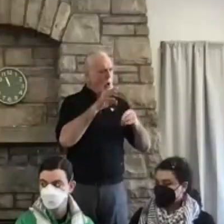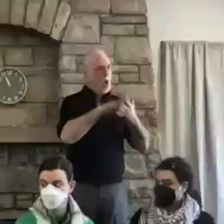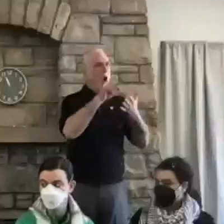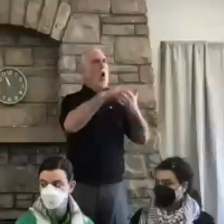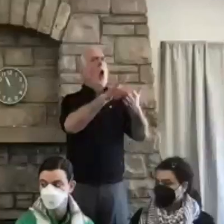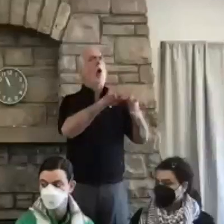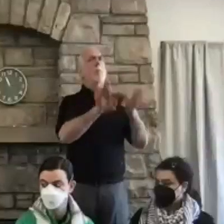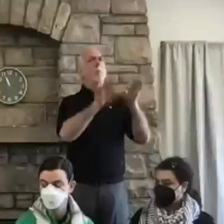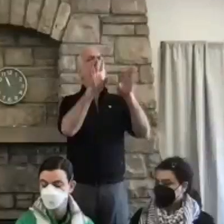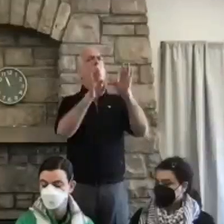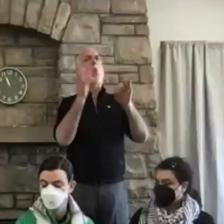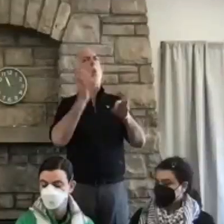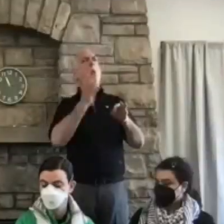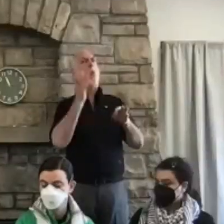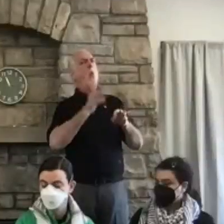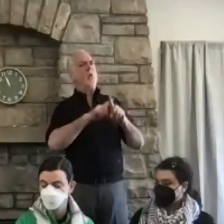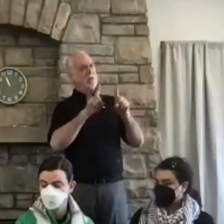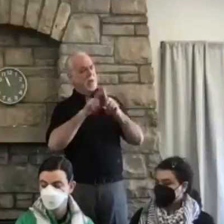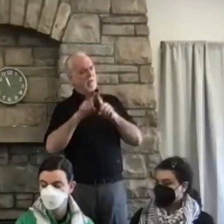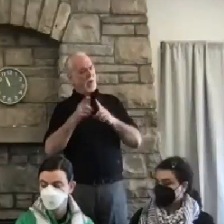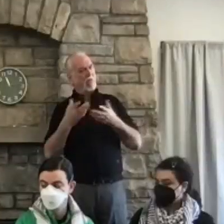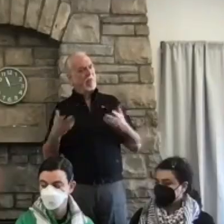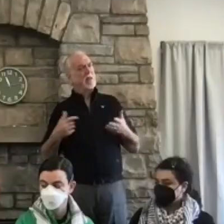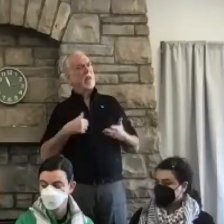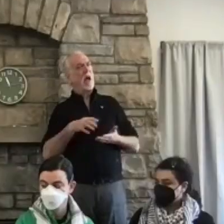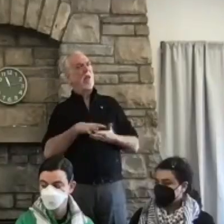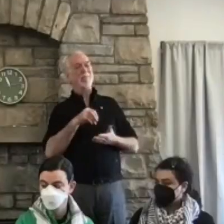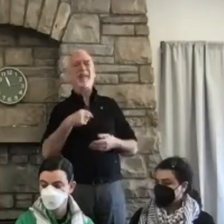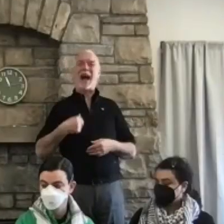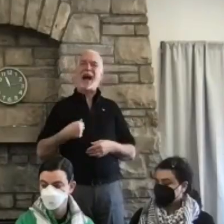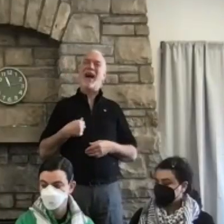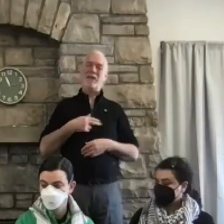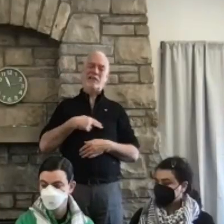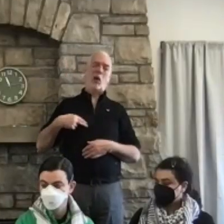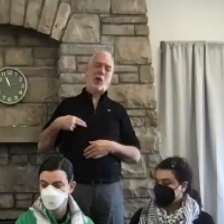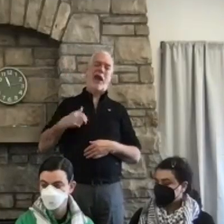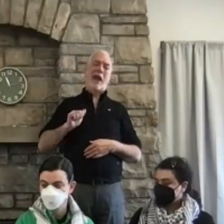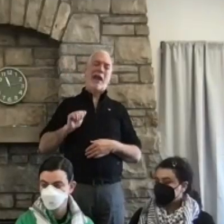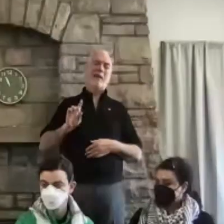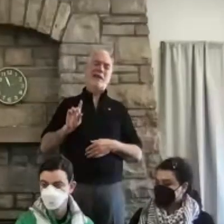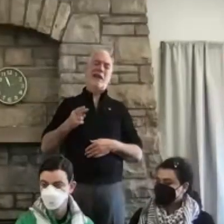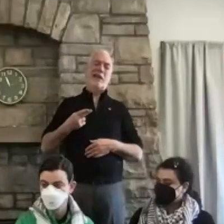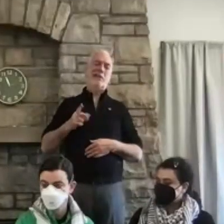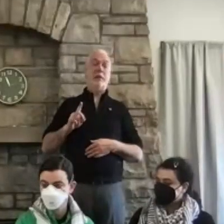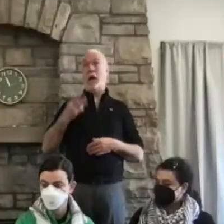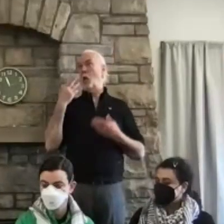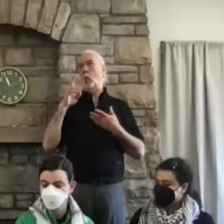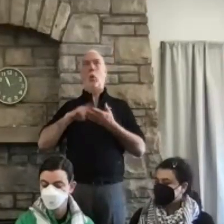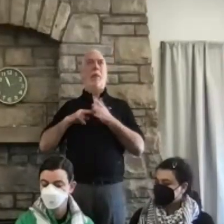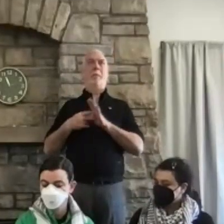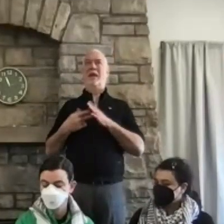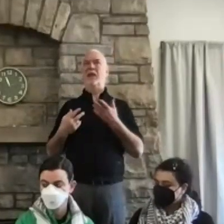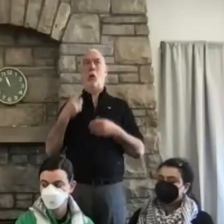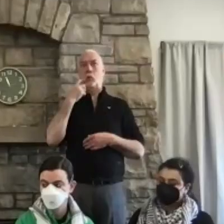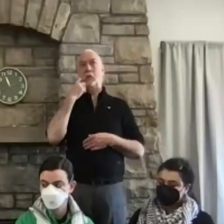of things about, and I had been diagnosed ADHD, but I didn't even really know what that meant. And it was a